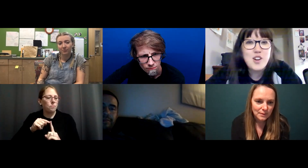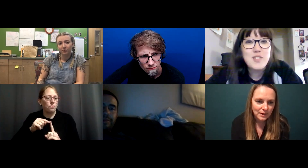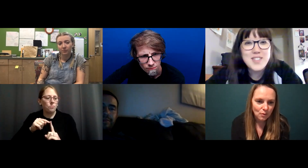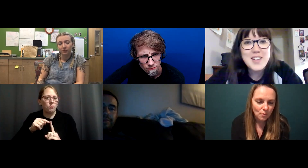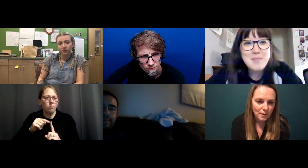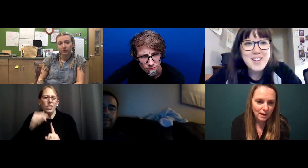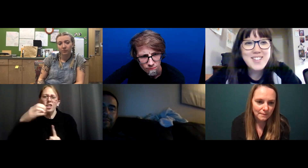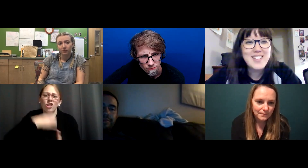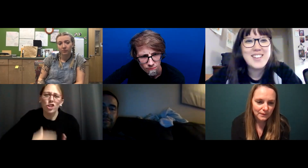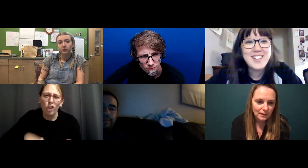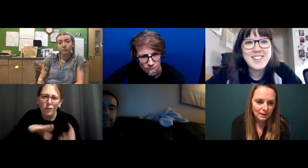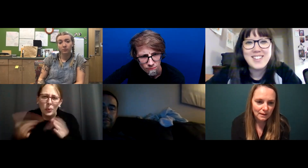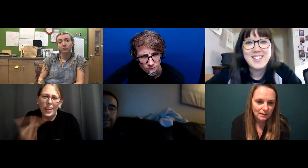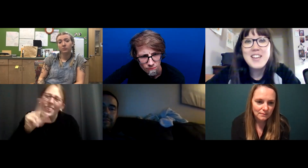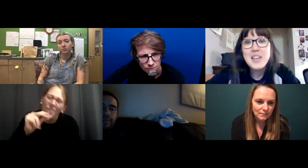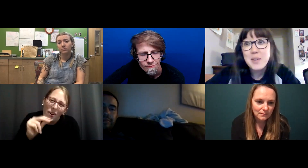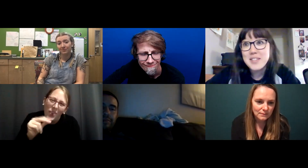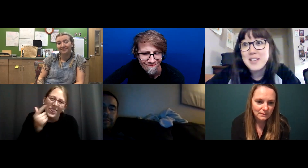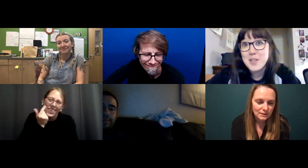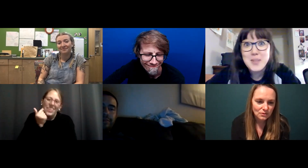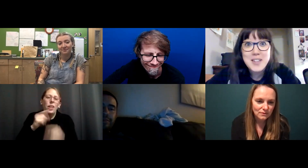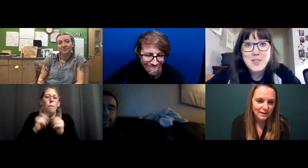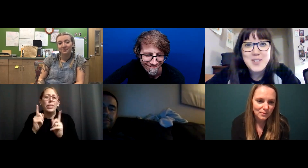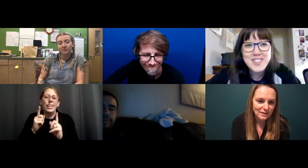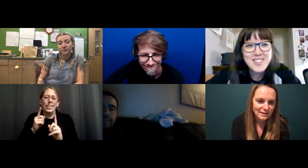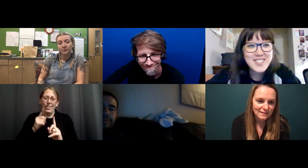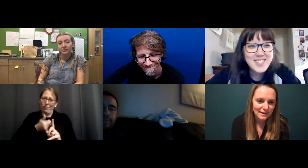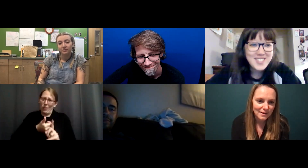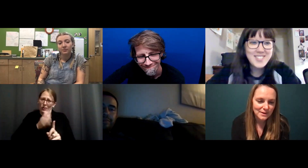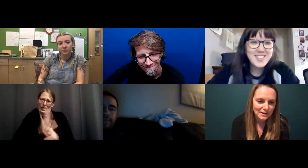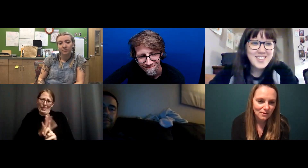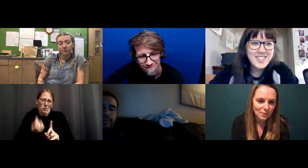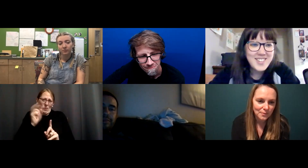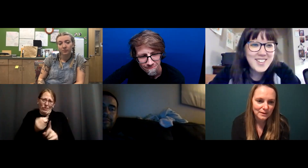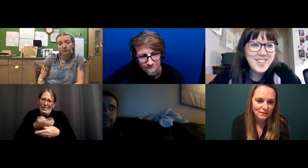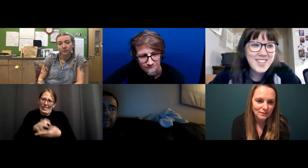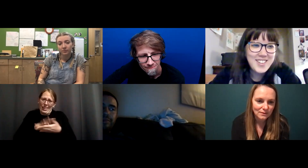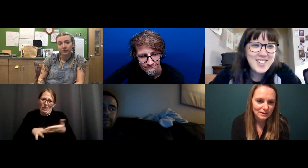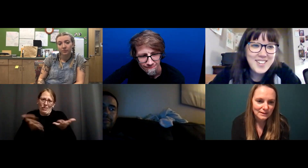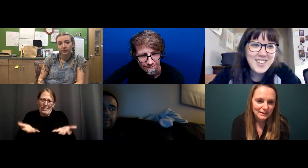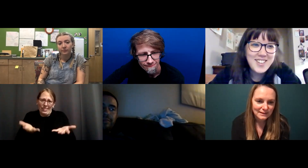not starve to death, but he runs on his own schedule.